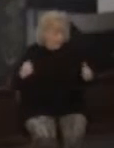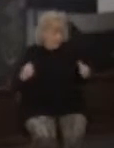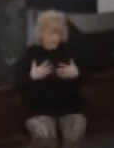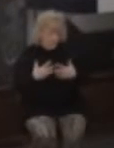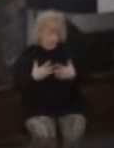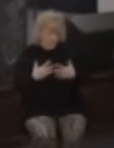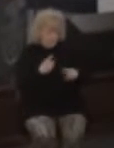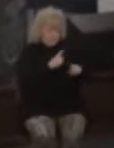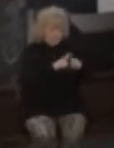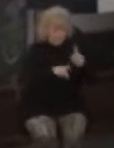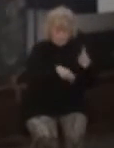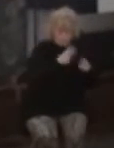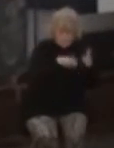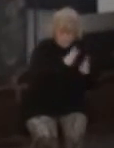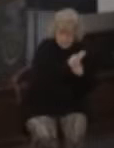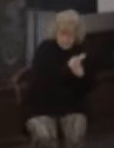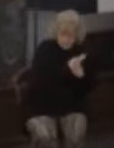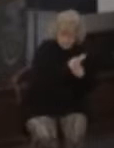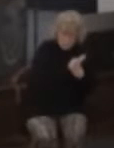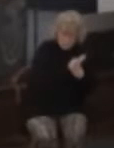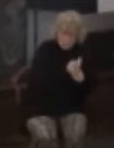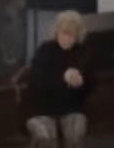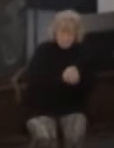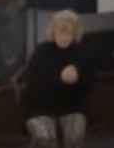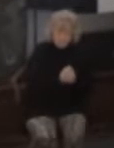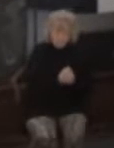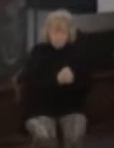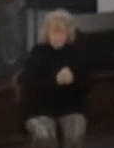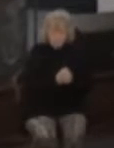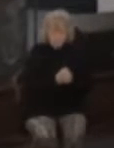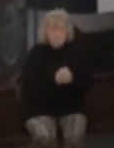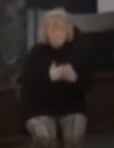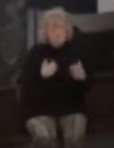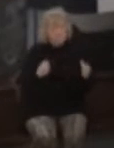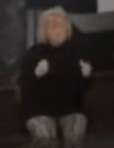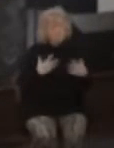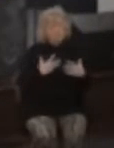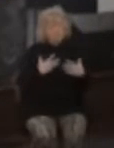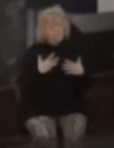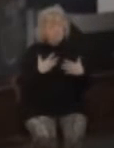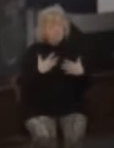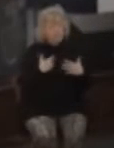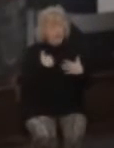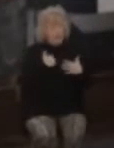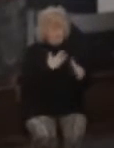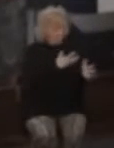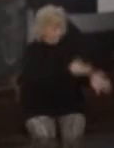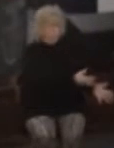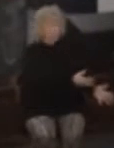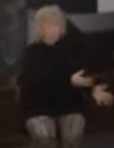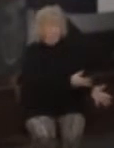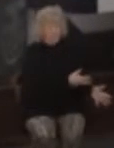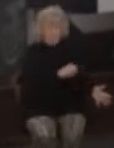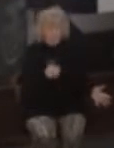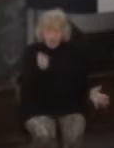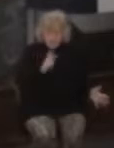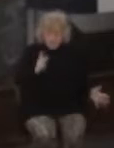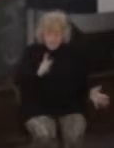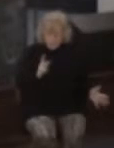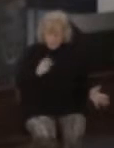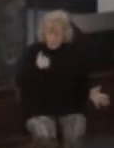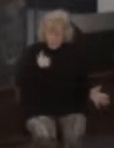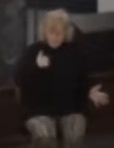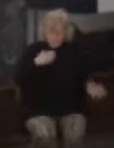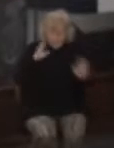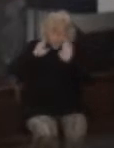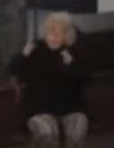This is a different kind of fear. It's the fear of being left out, the fear that the other person's going to get the attention,